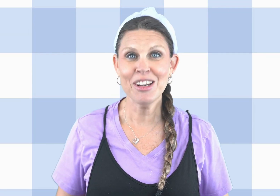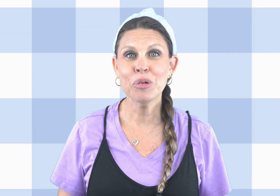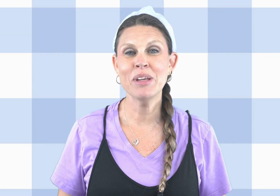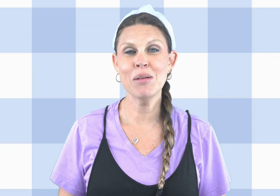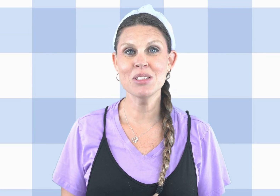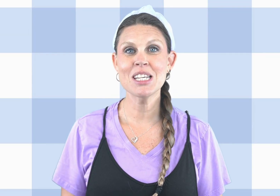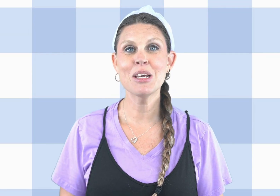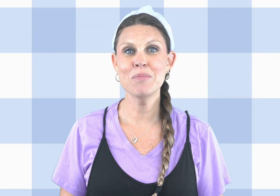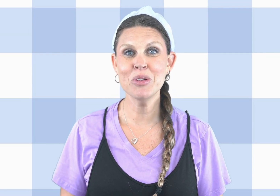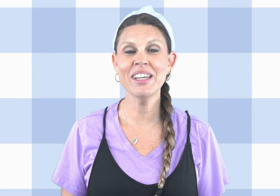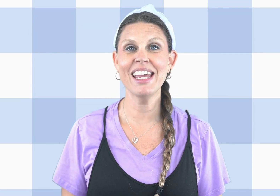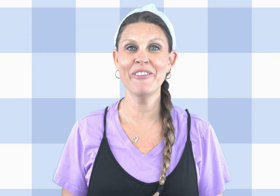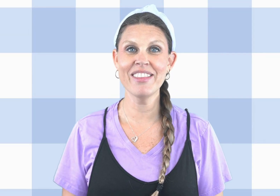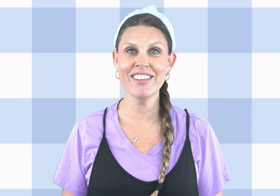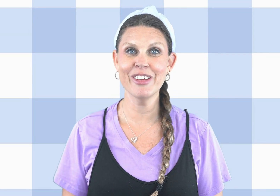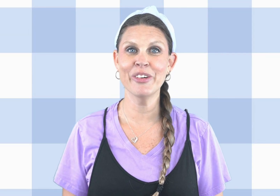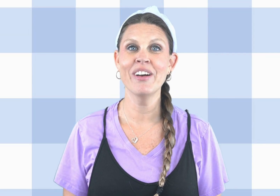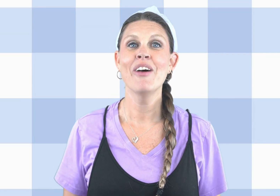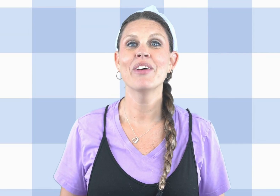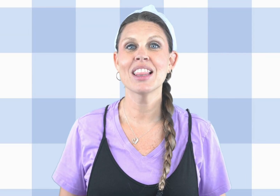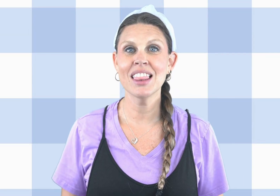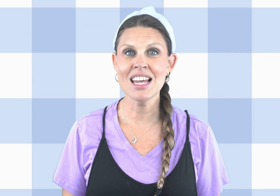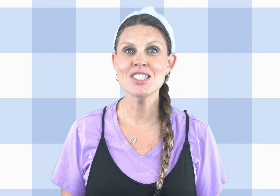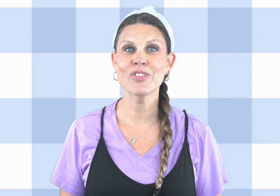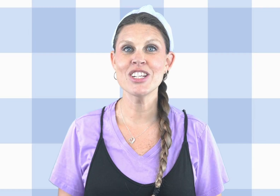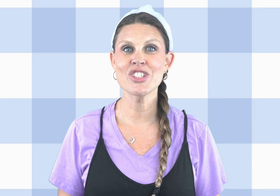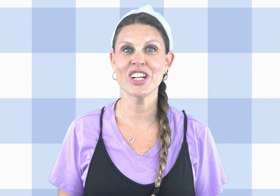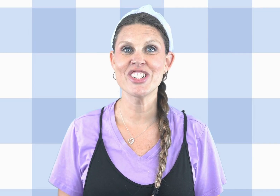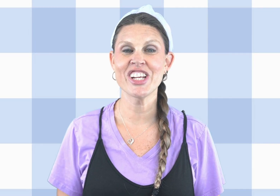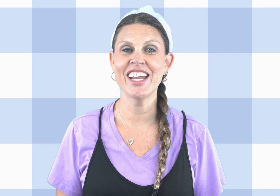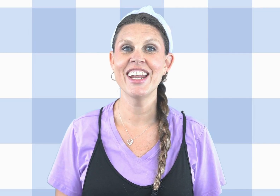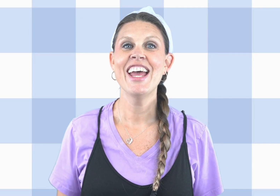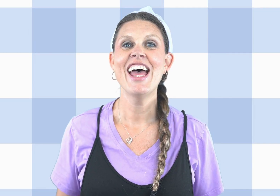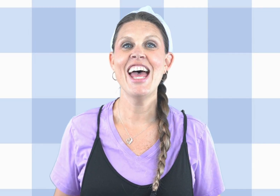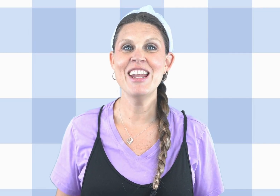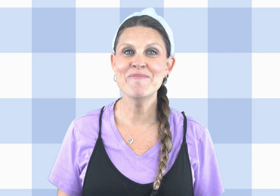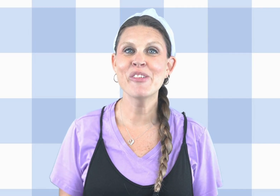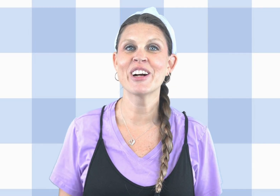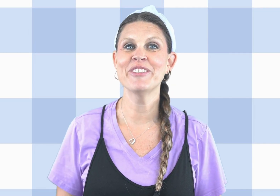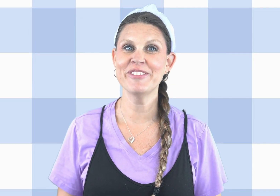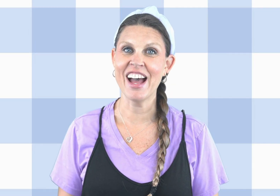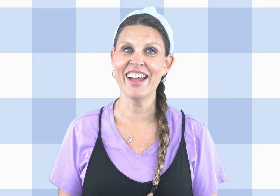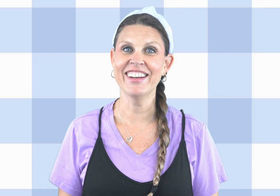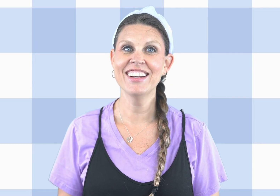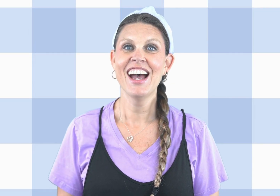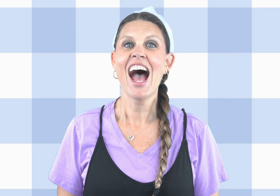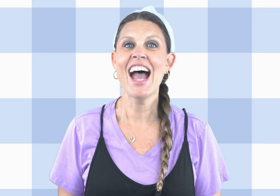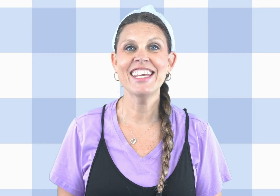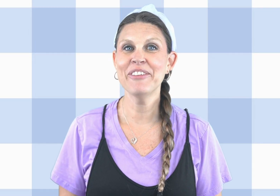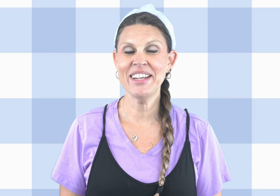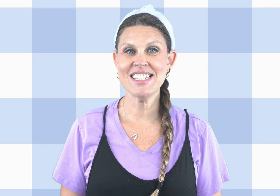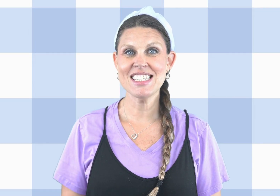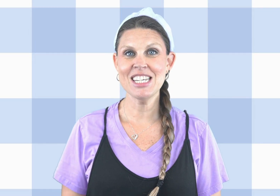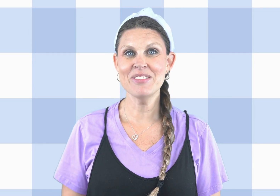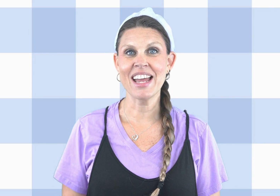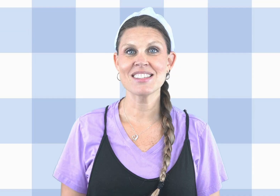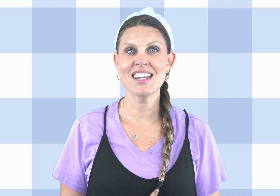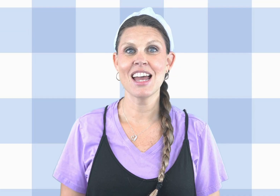and will be able to communicate with you with less frustration and more fun. I can't wait to see you next